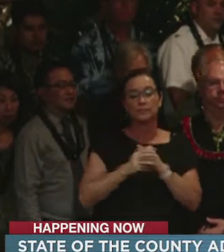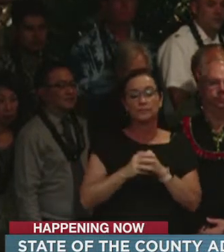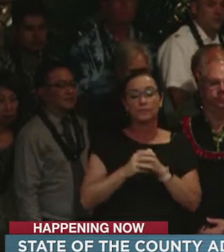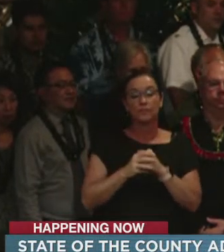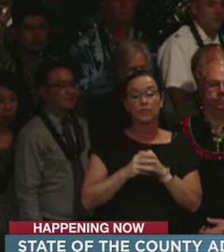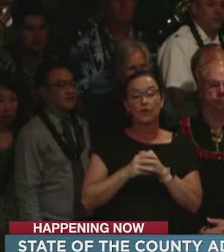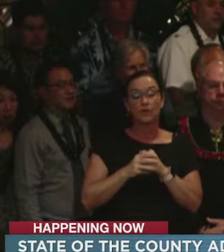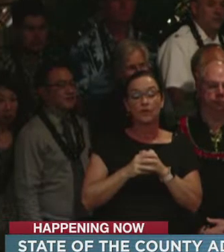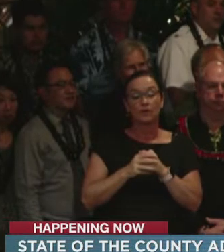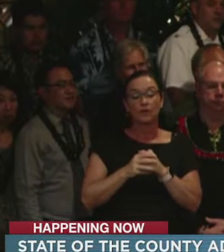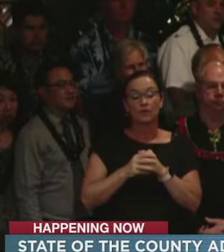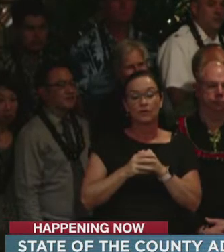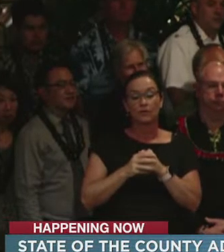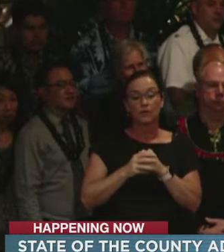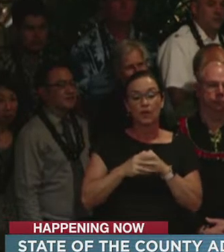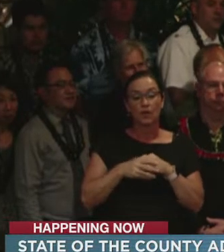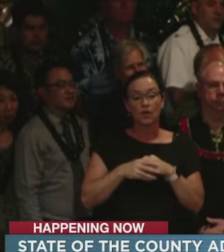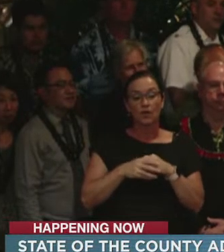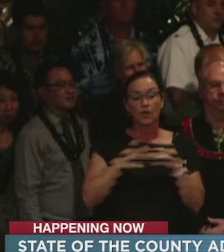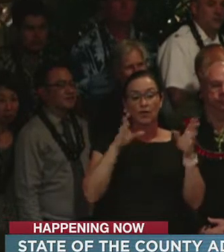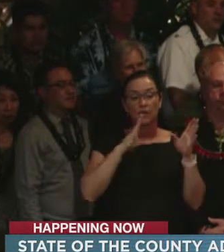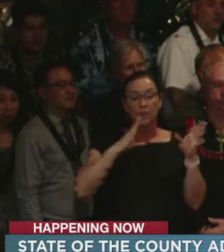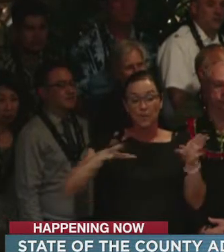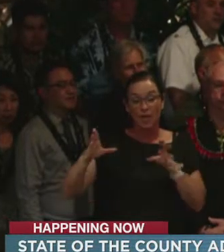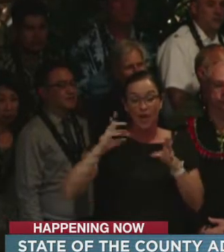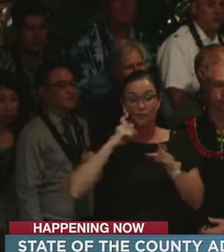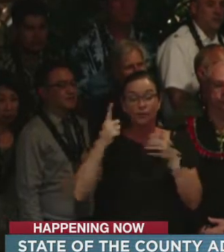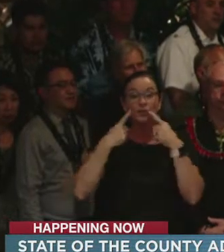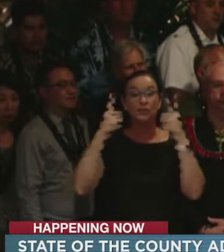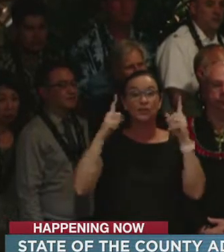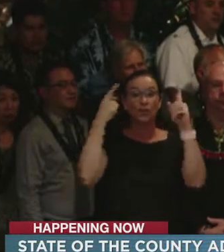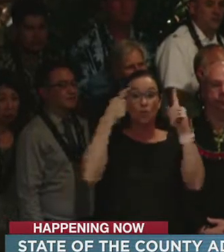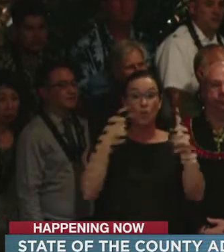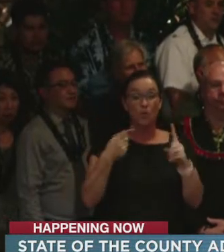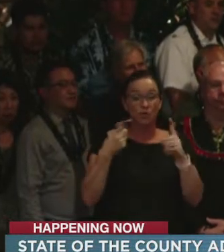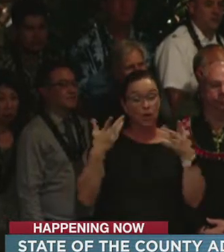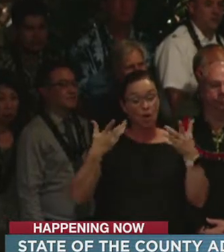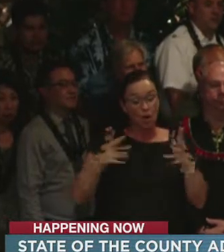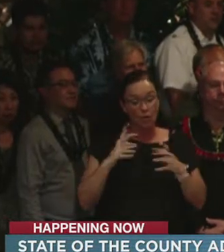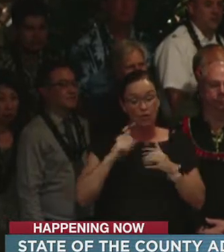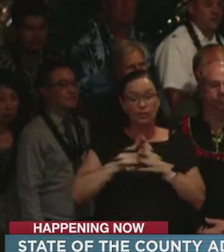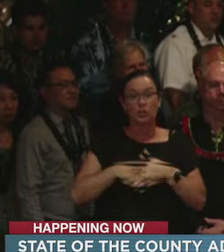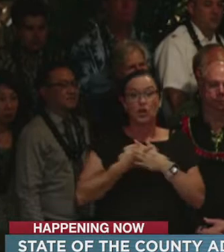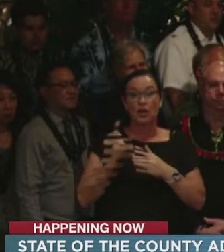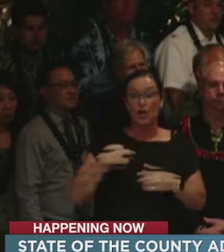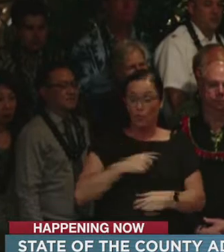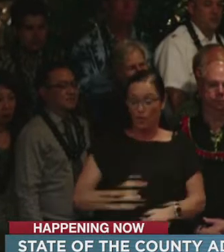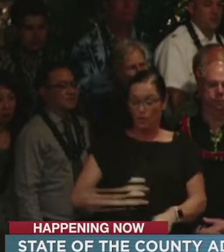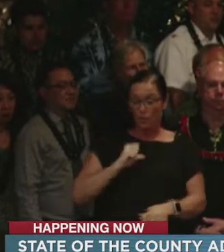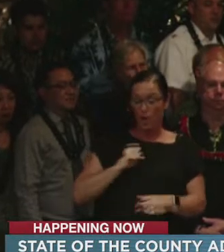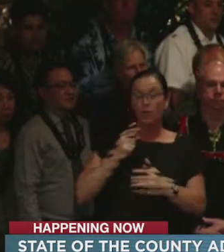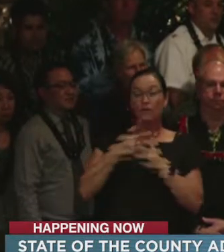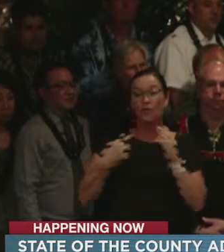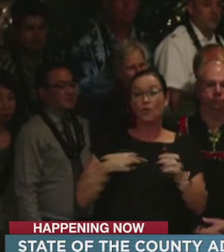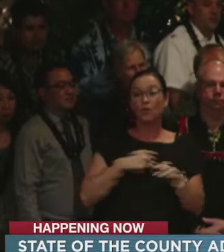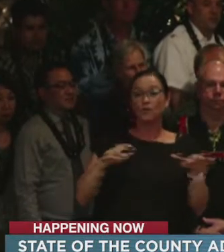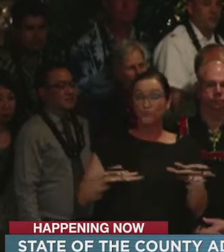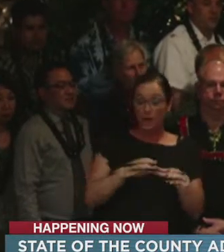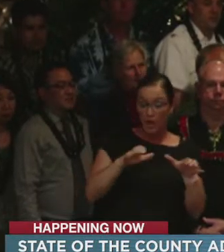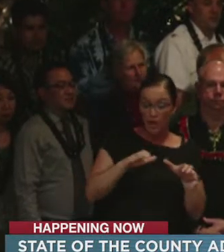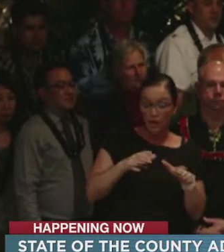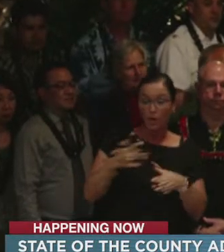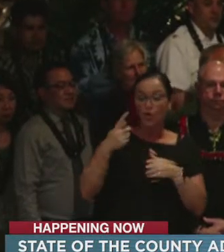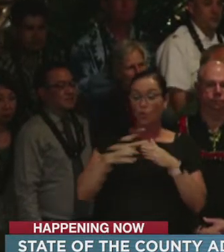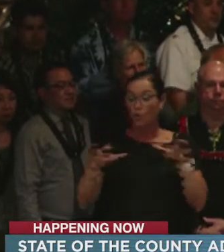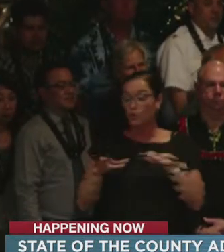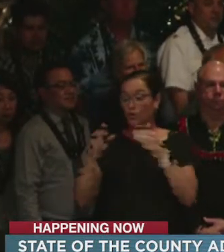these goals are already underway, and we're incredibly proud of the work we've done, the work we're doing, and the